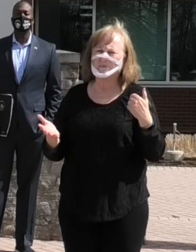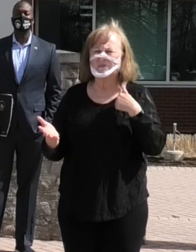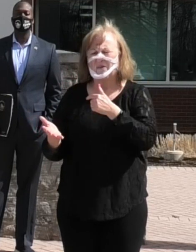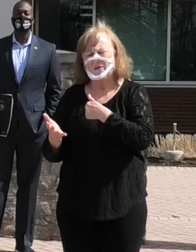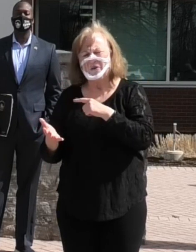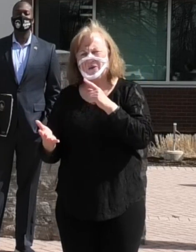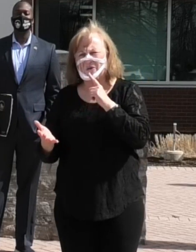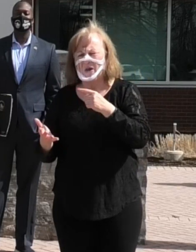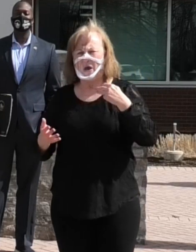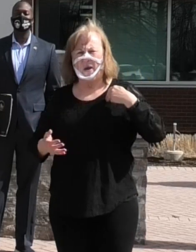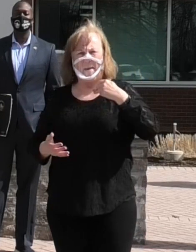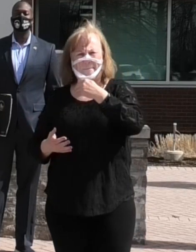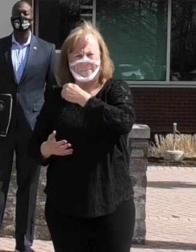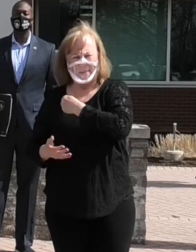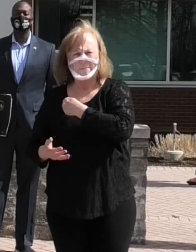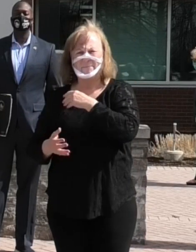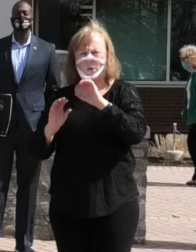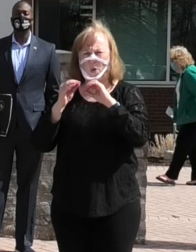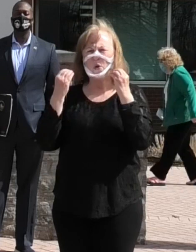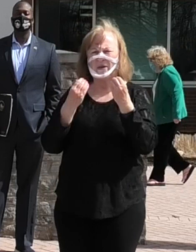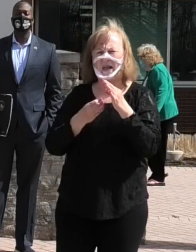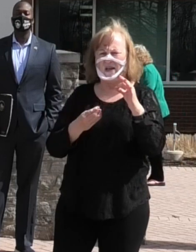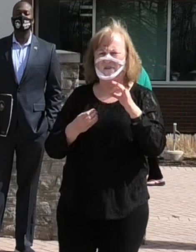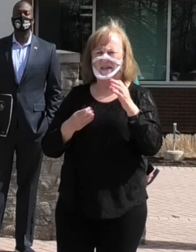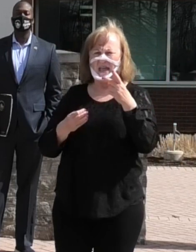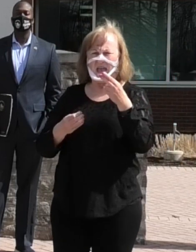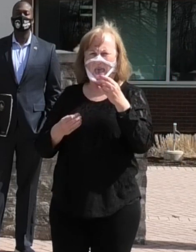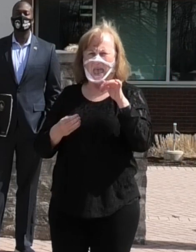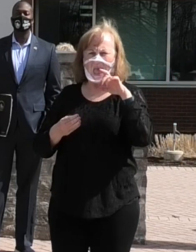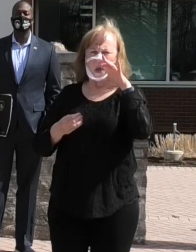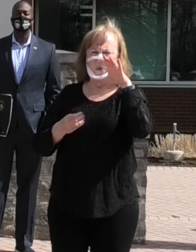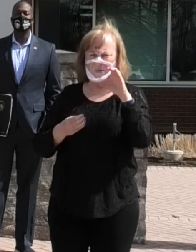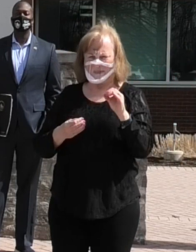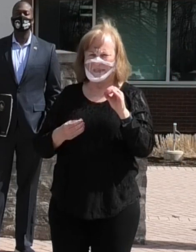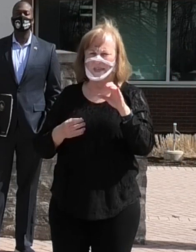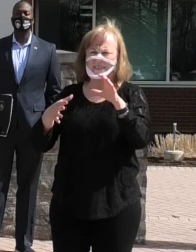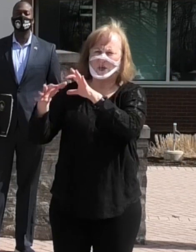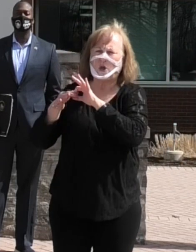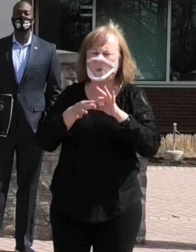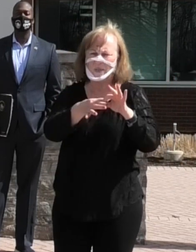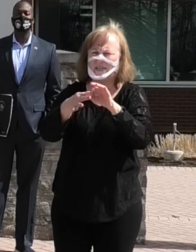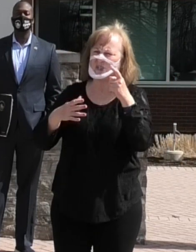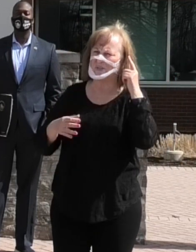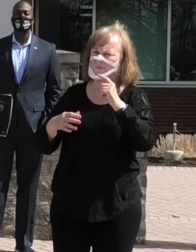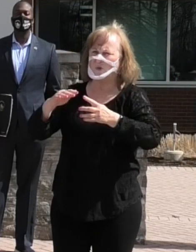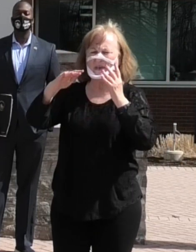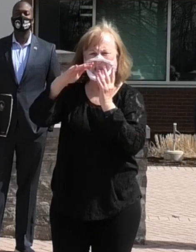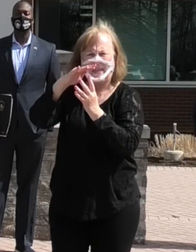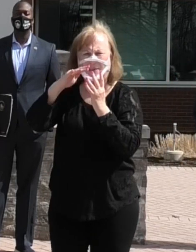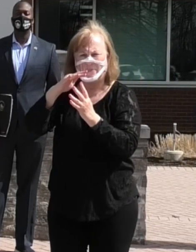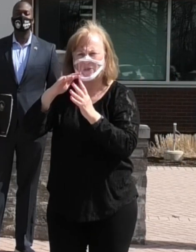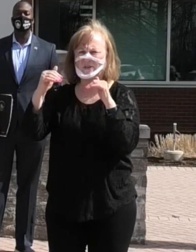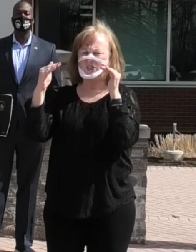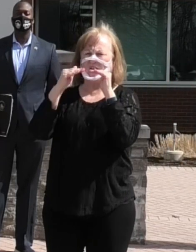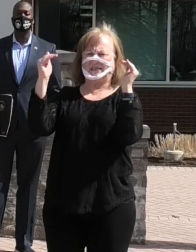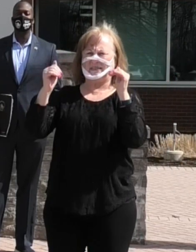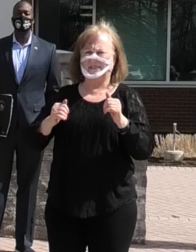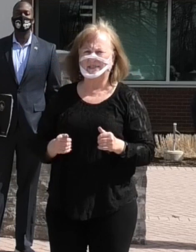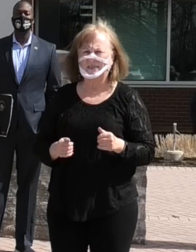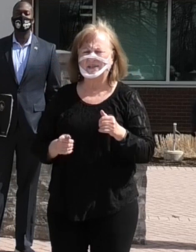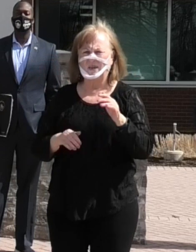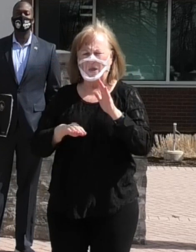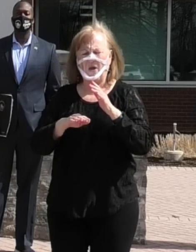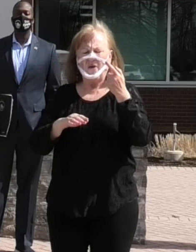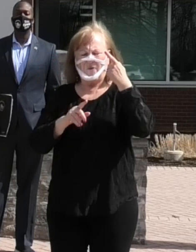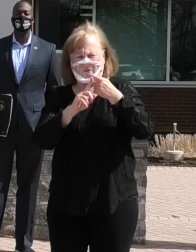We are a member organization of the Howard County Coalition for Immigrant Justice. On